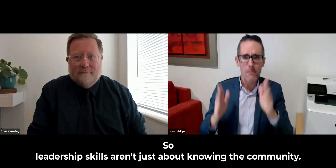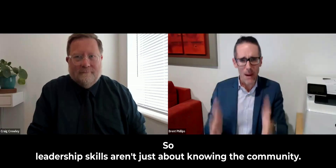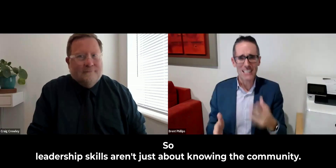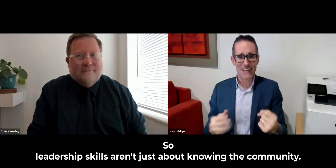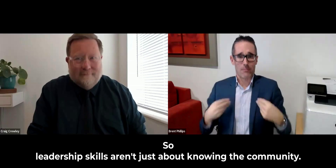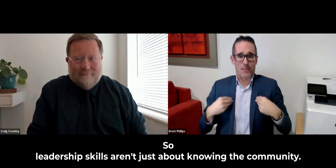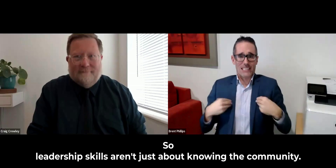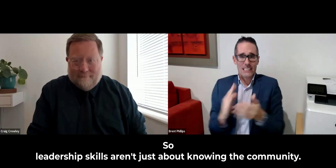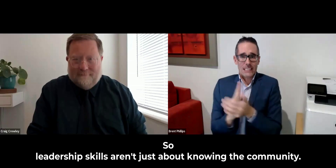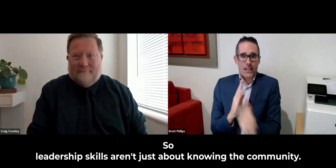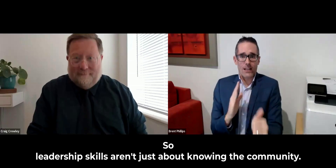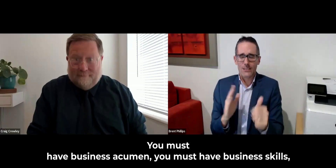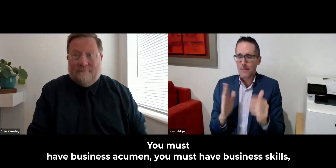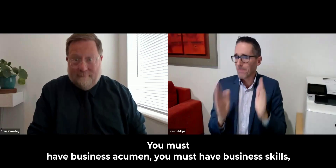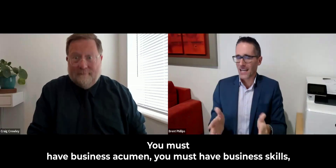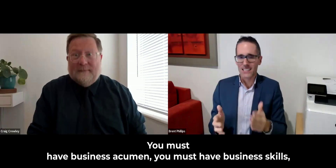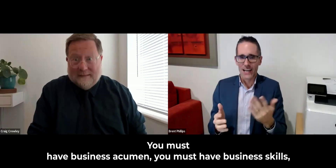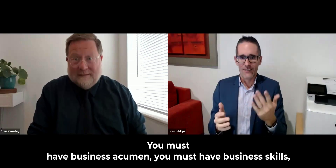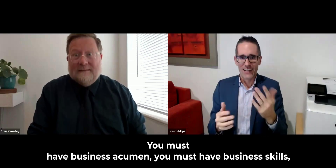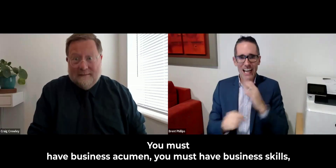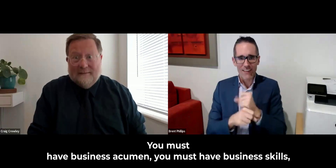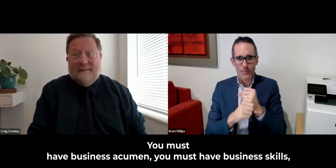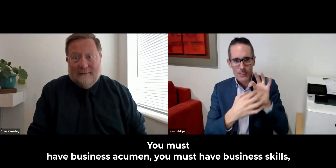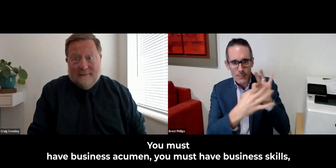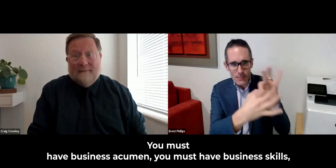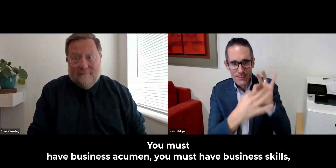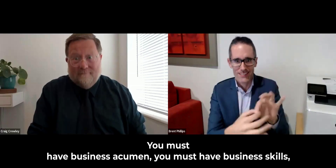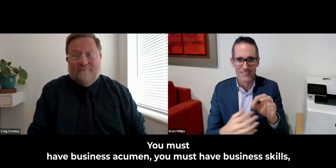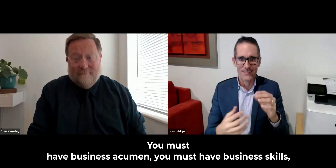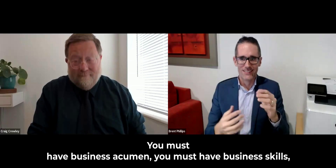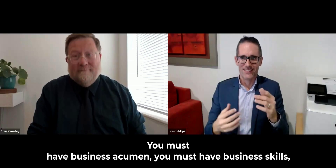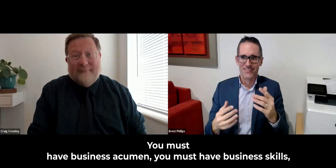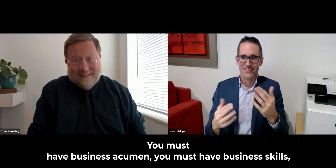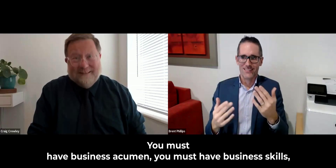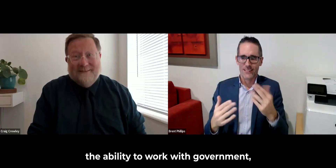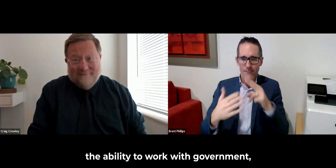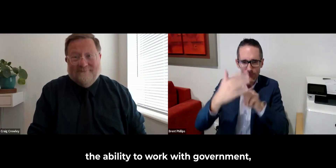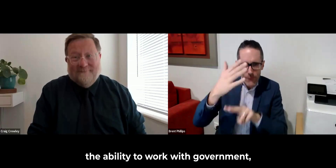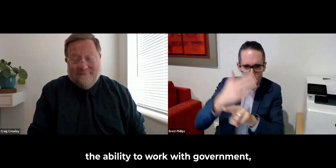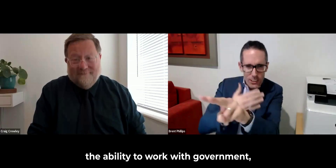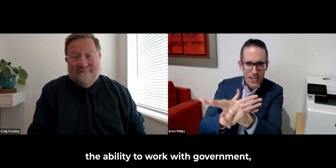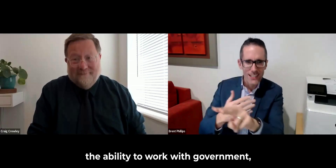about knowing the community. You must have business acumen, you must have business skills, the ability to